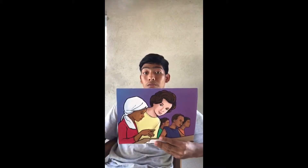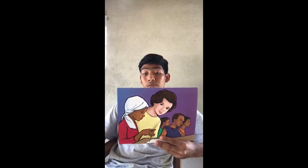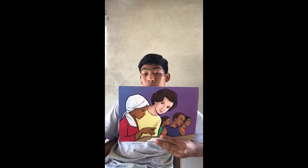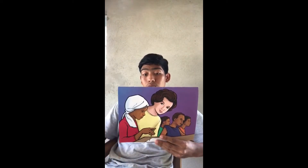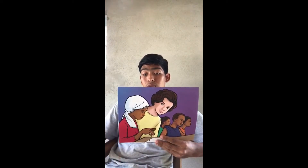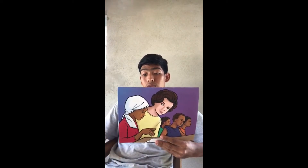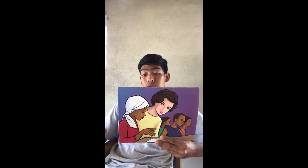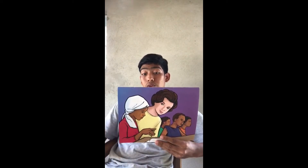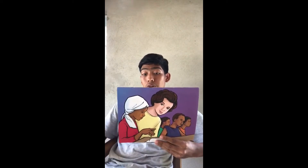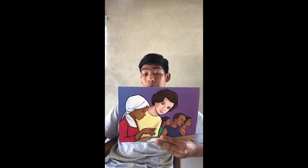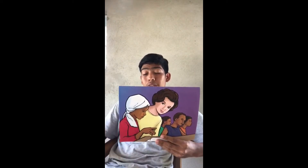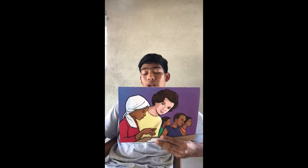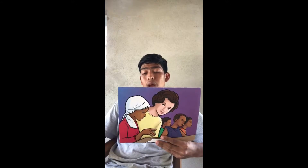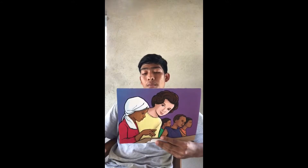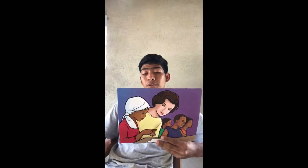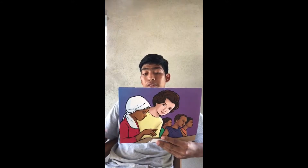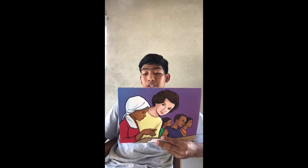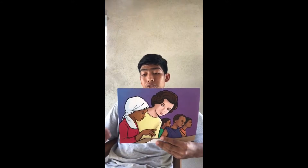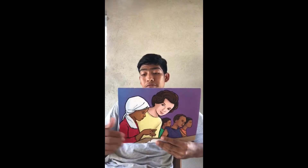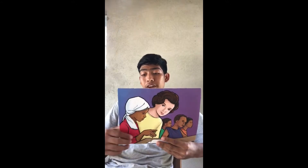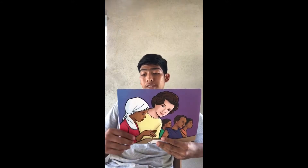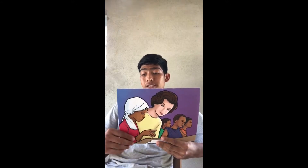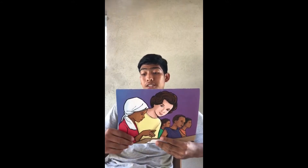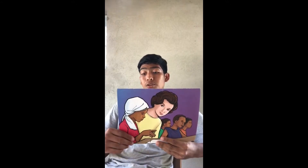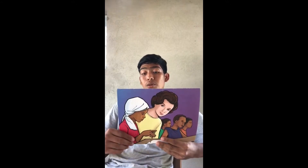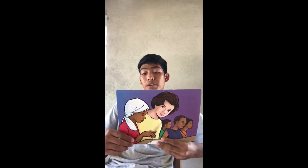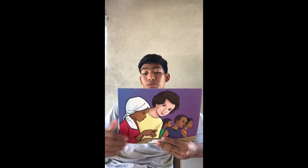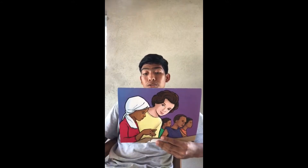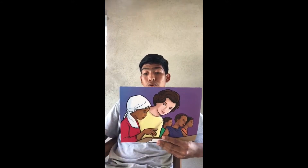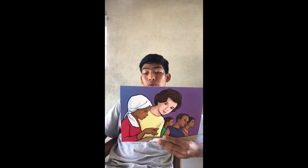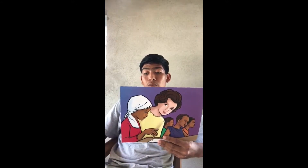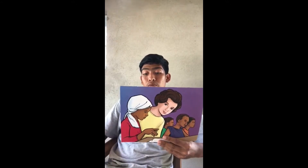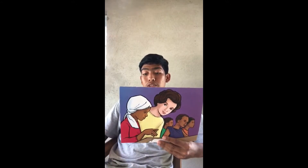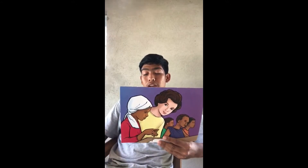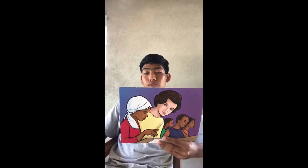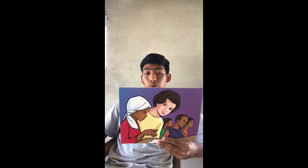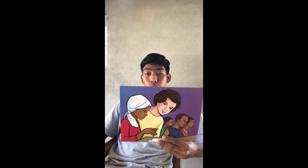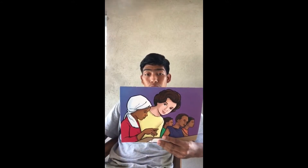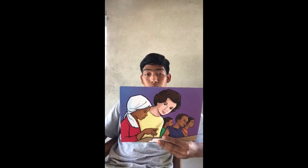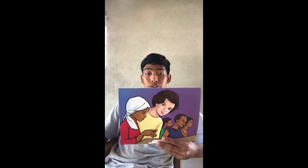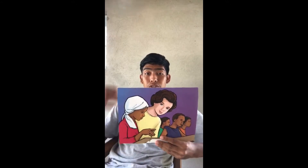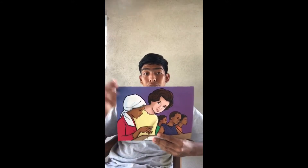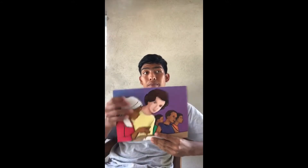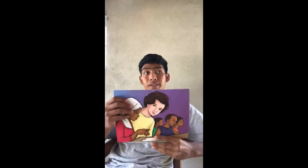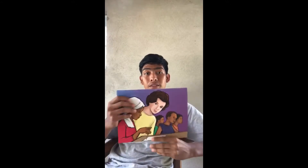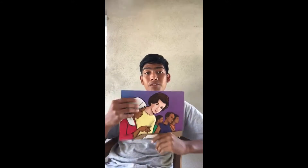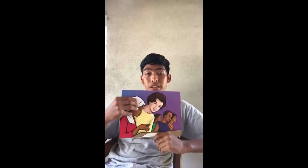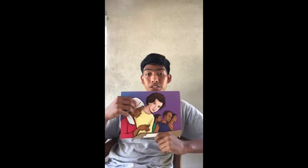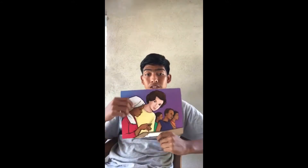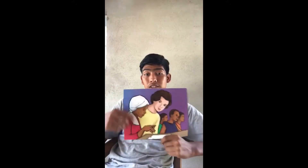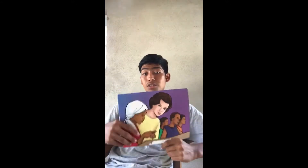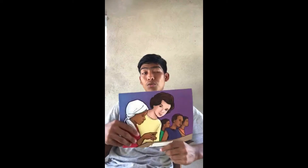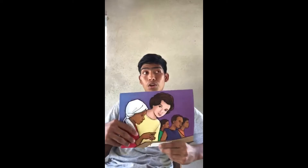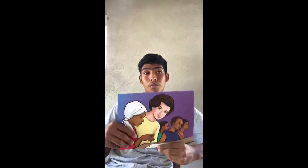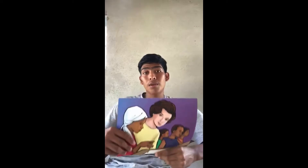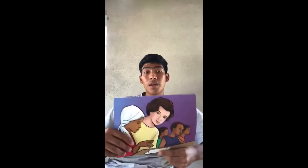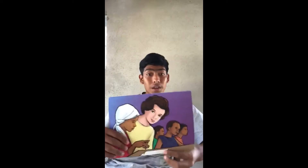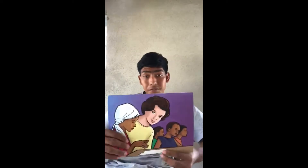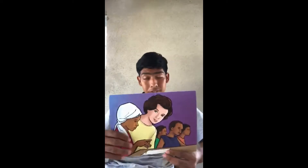helpful to her, right? But the teacher invited Titi to come into the school and was kind to her. So the teacher made the invitation that Titi could come every day